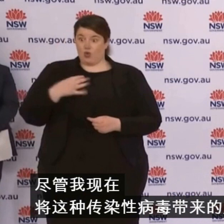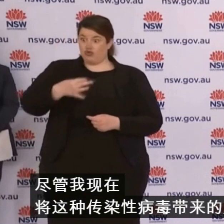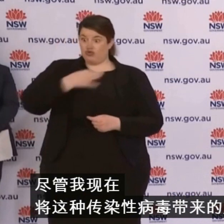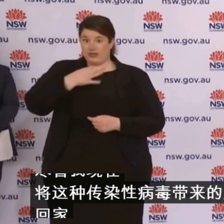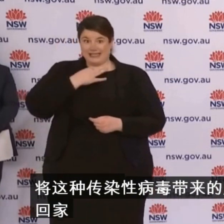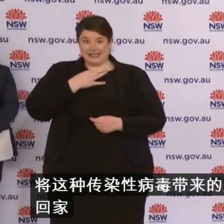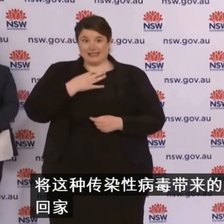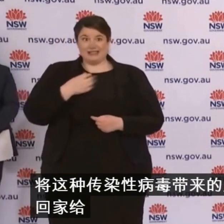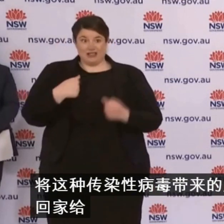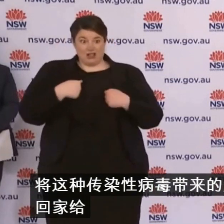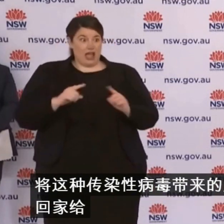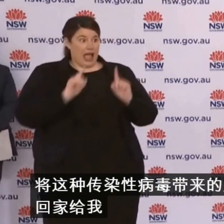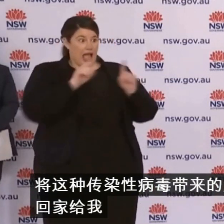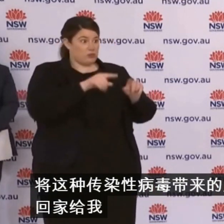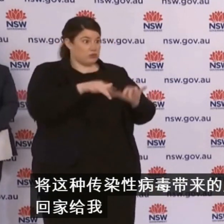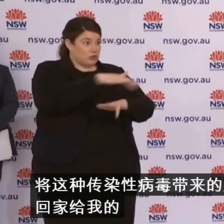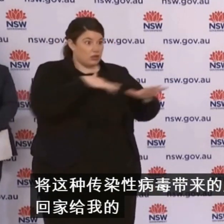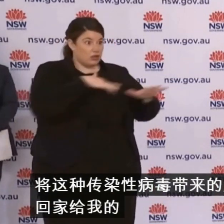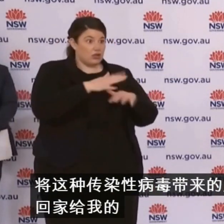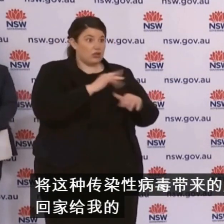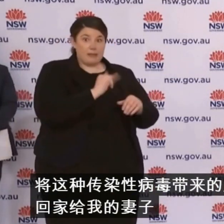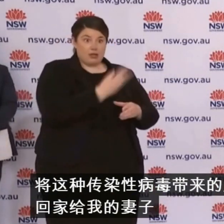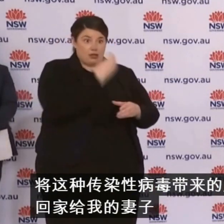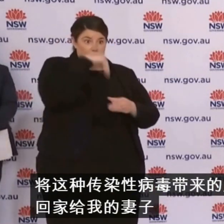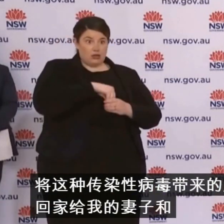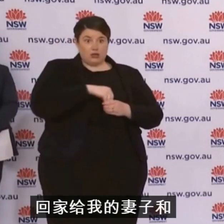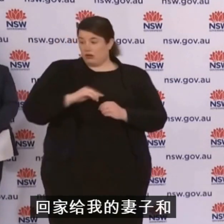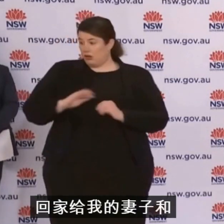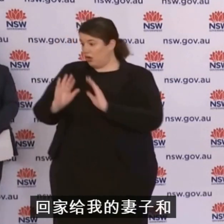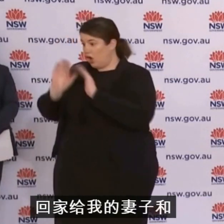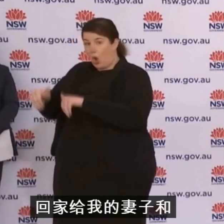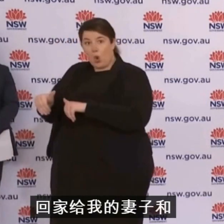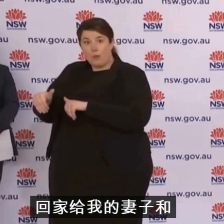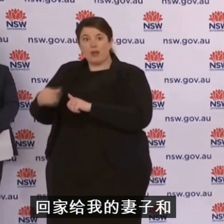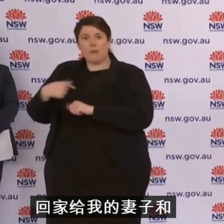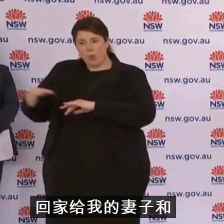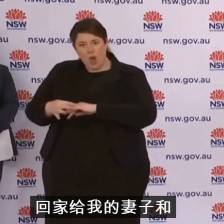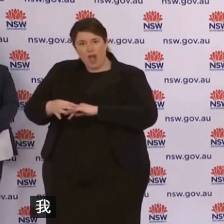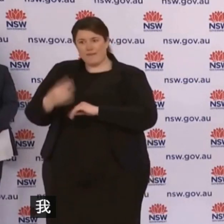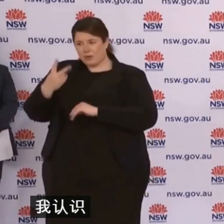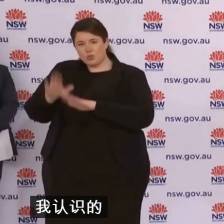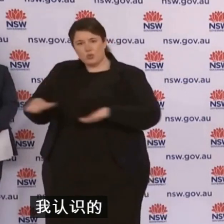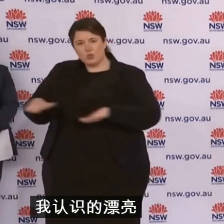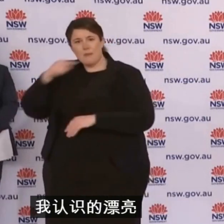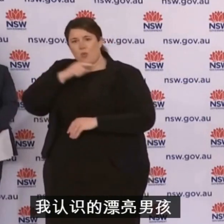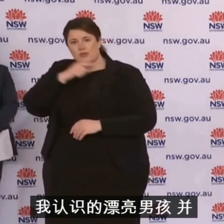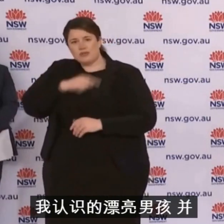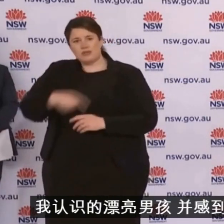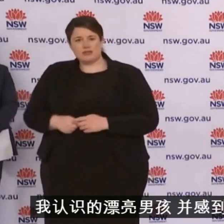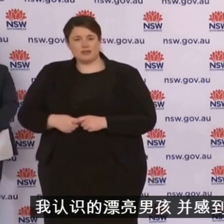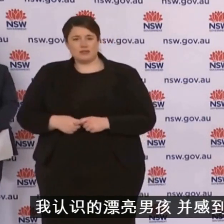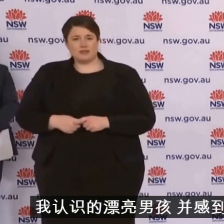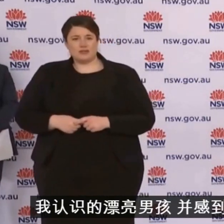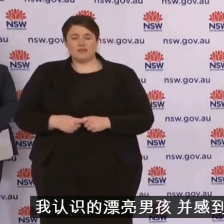risk due to this contagious virus home to my wife and my beautiful boys. I know and take